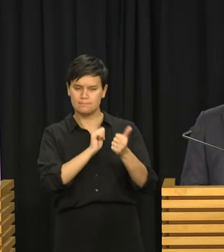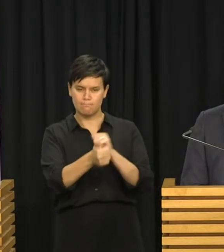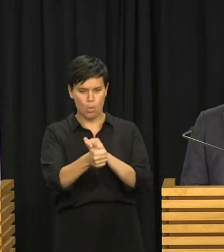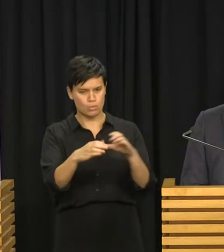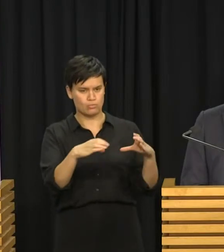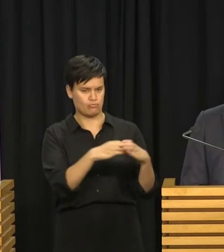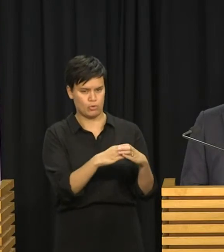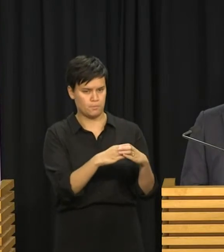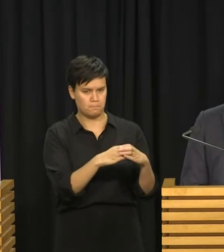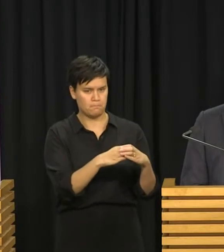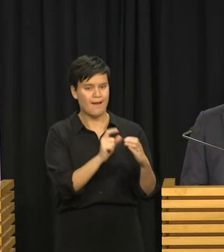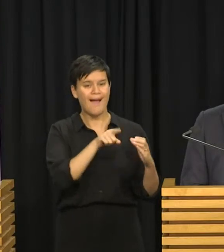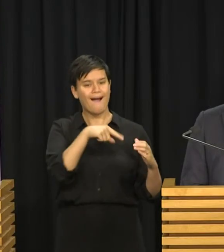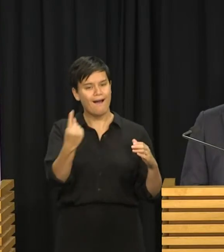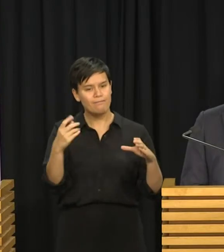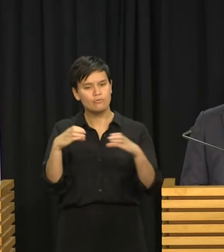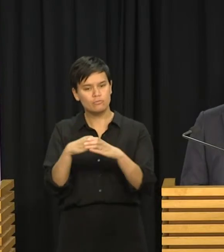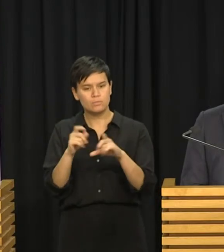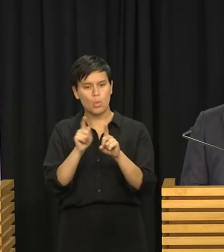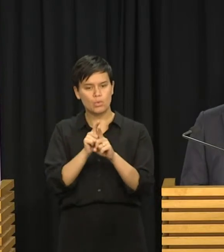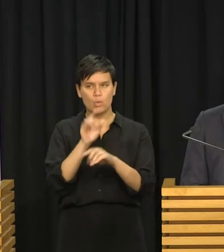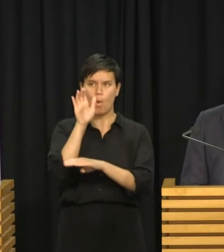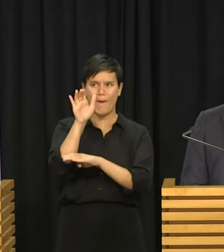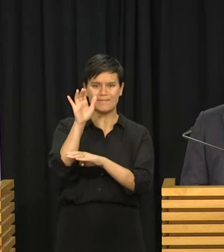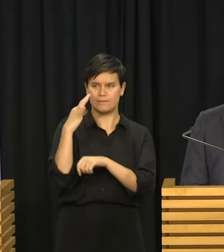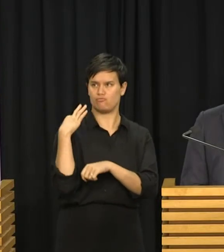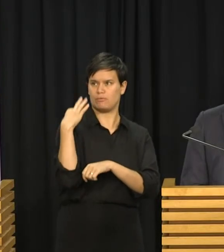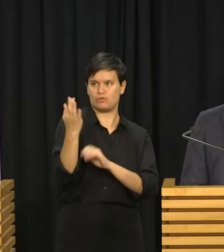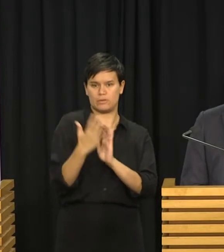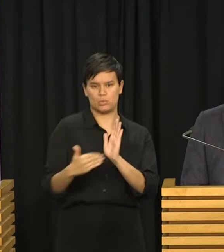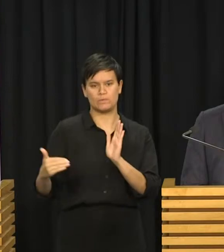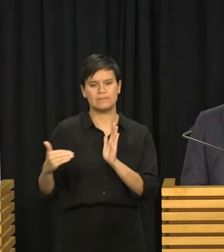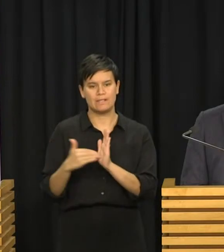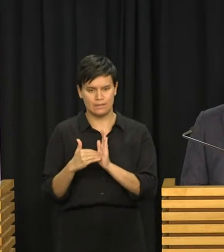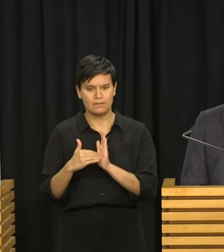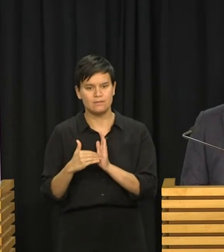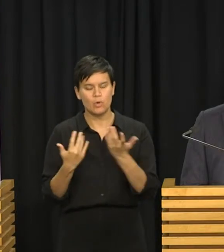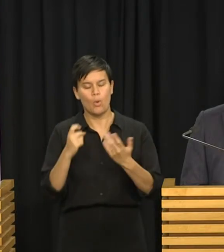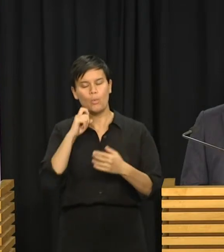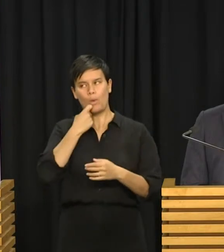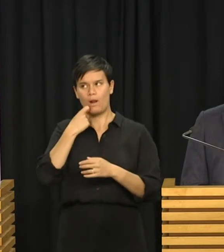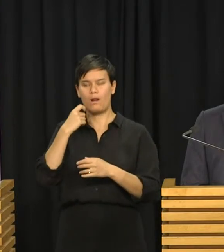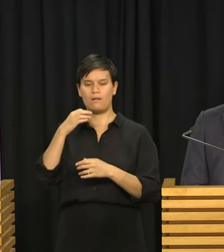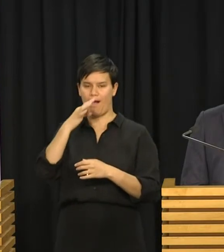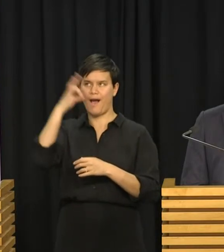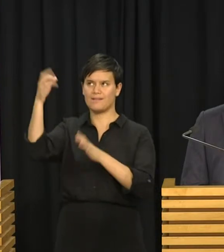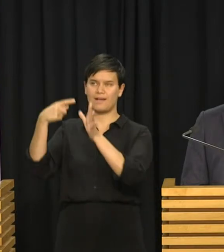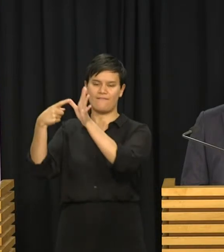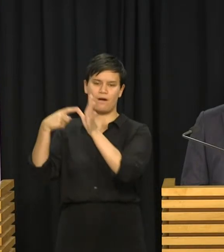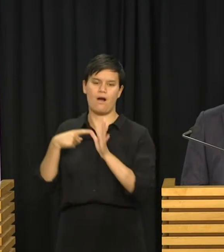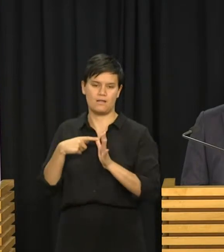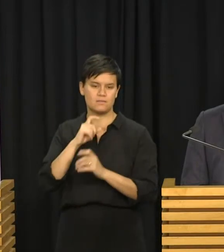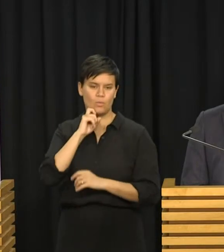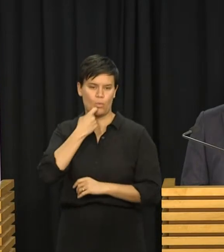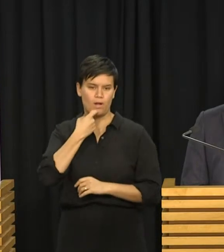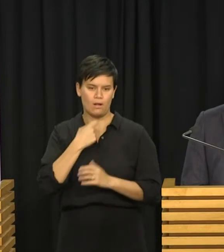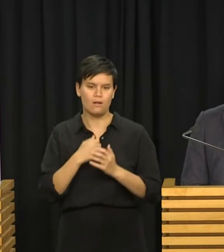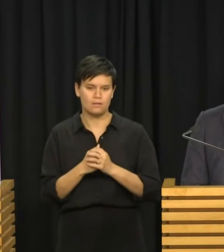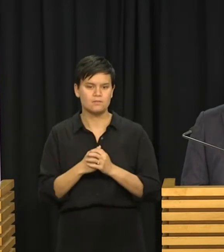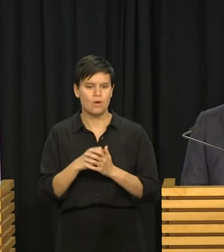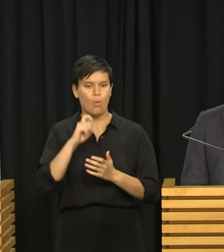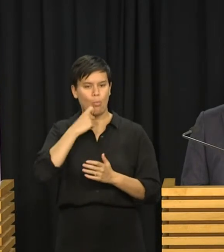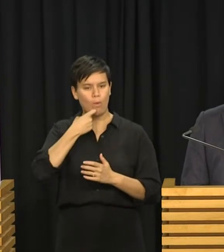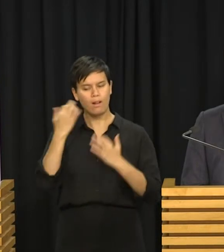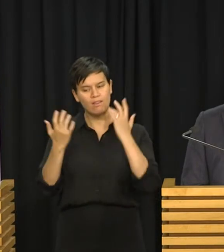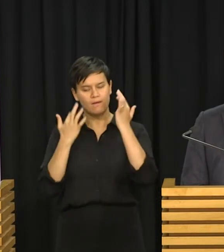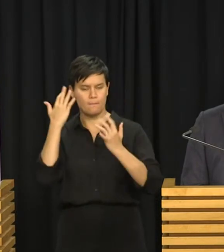of representing New Zealand abroad, who will be asking for advice on how to manage vaccine in amongst that. So that's something we need to